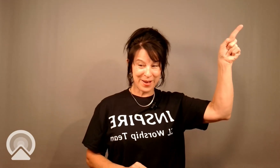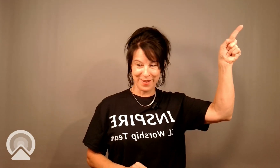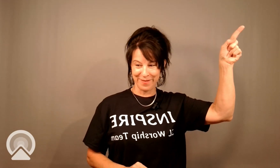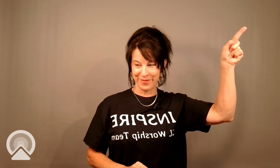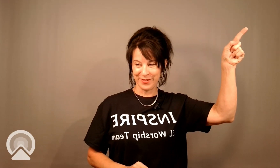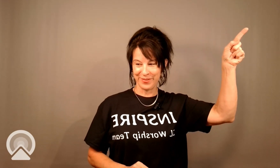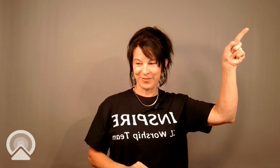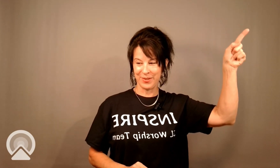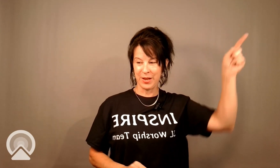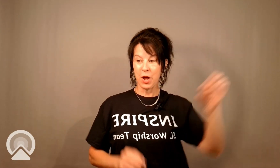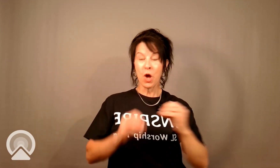above.